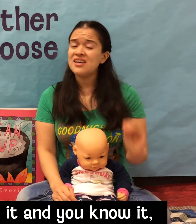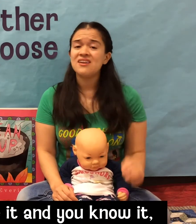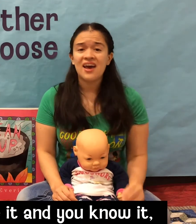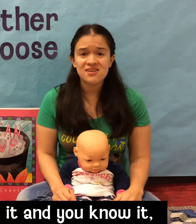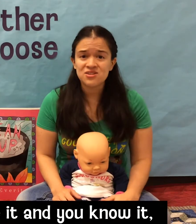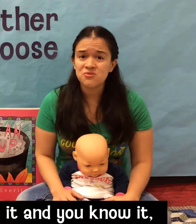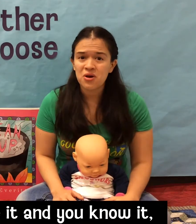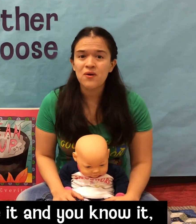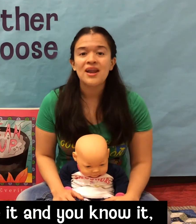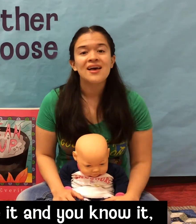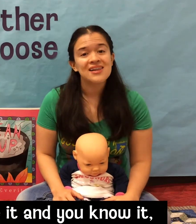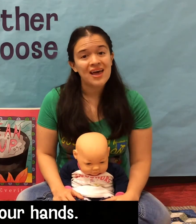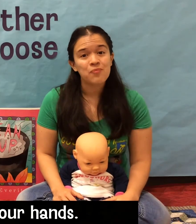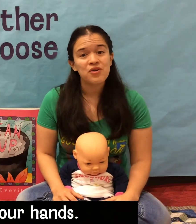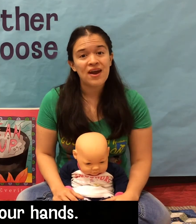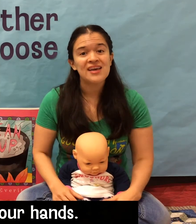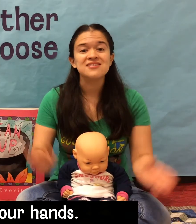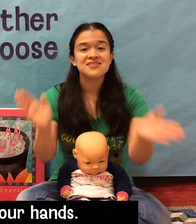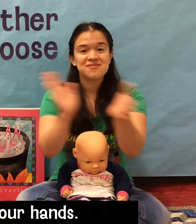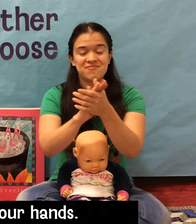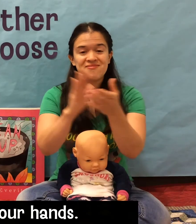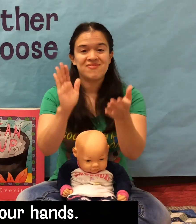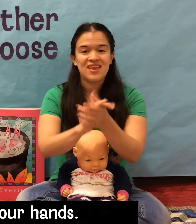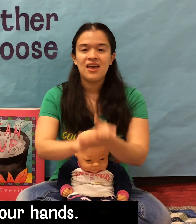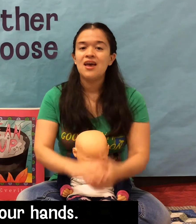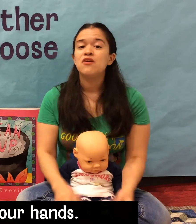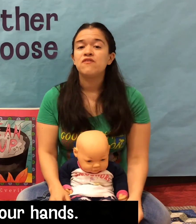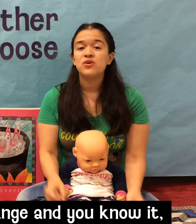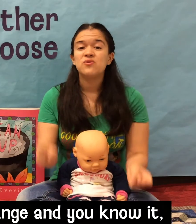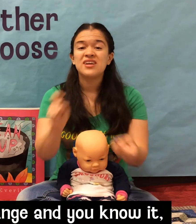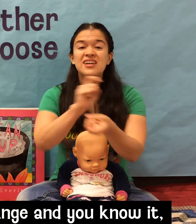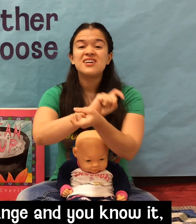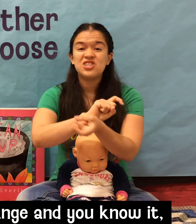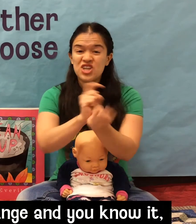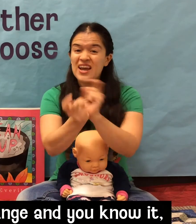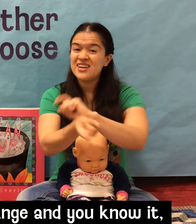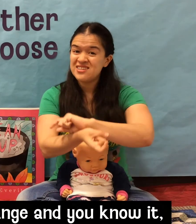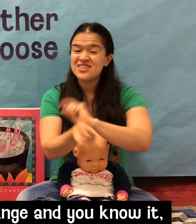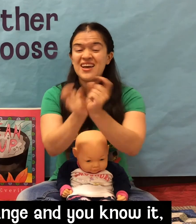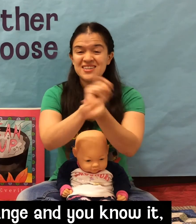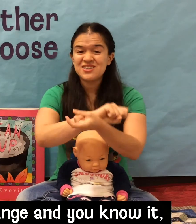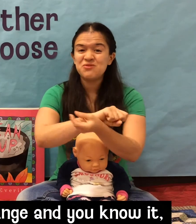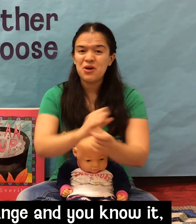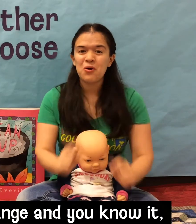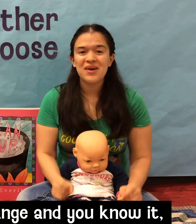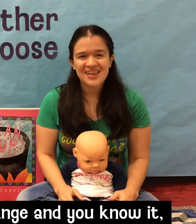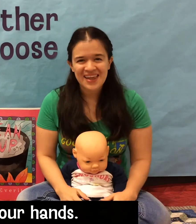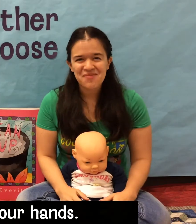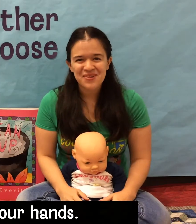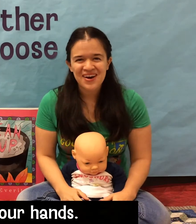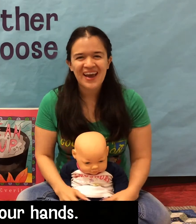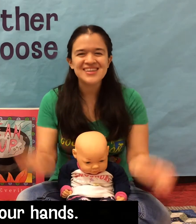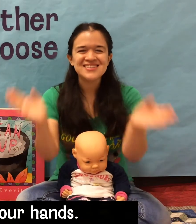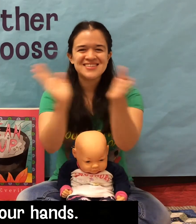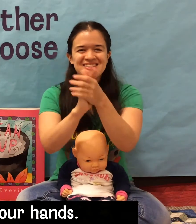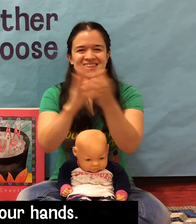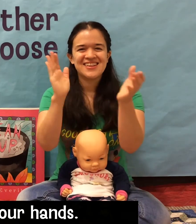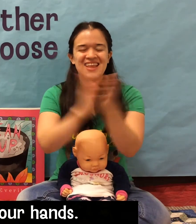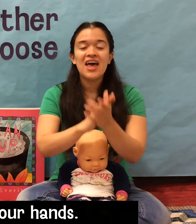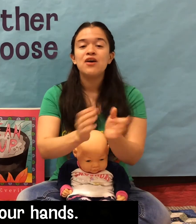it and you know it, clap your hands. You need a change and you know it, clap your hands. If